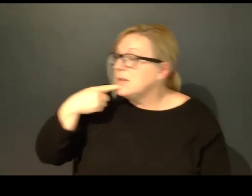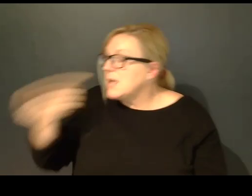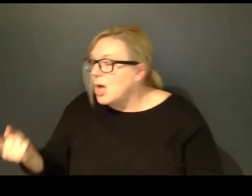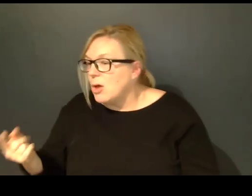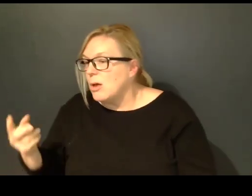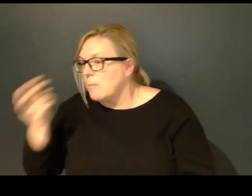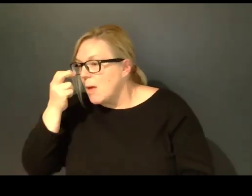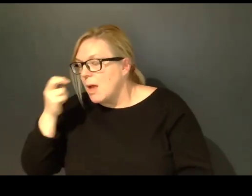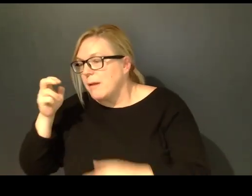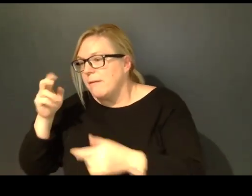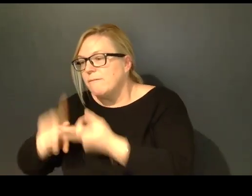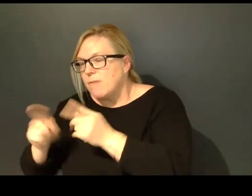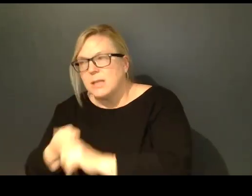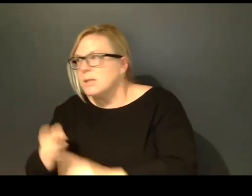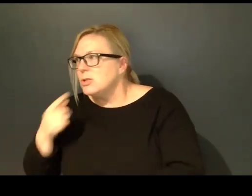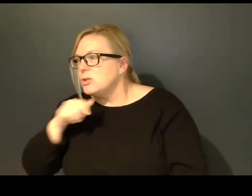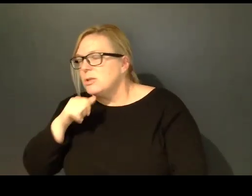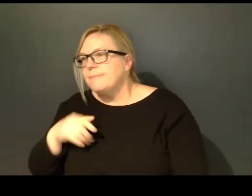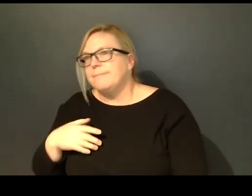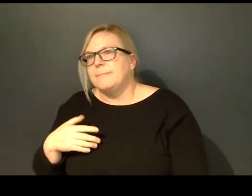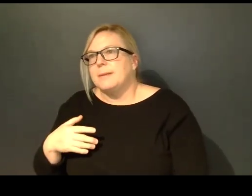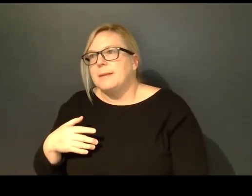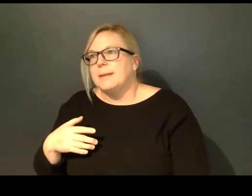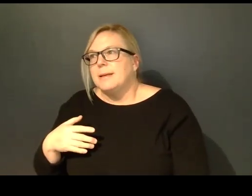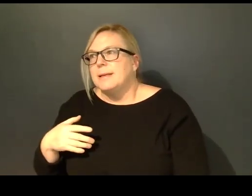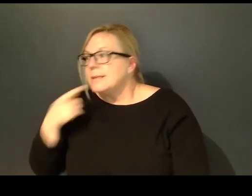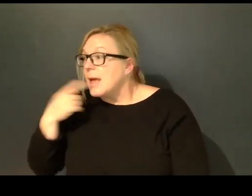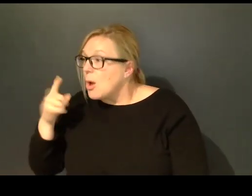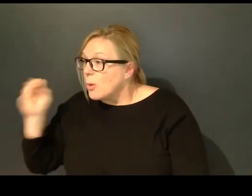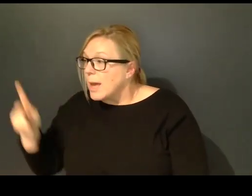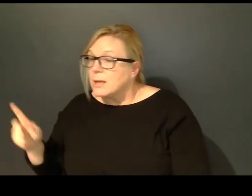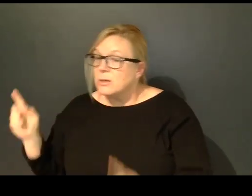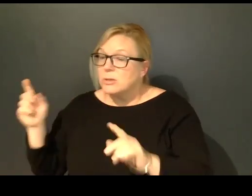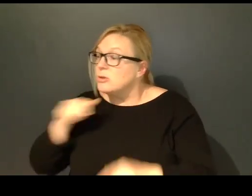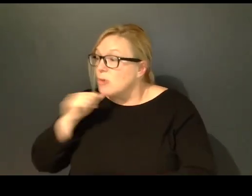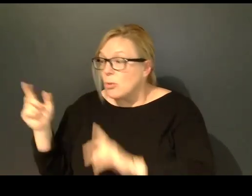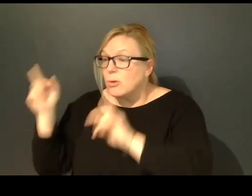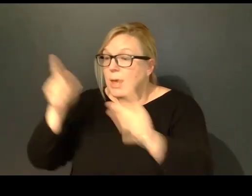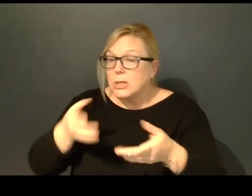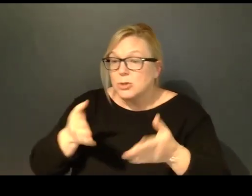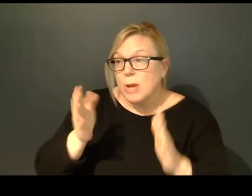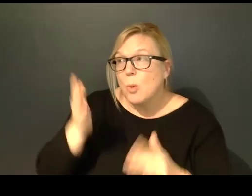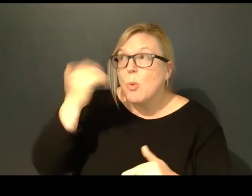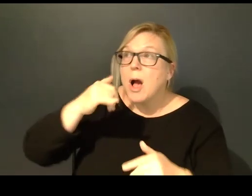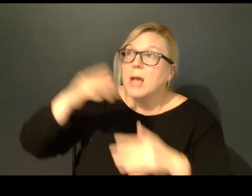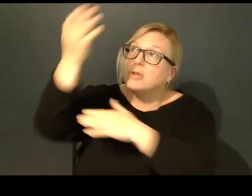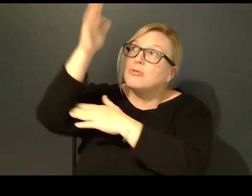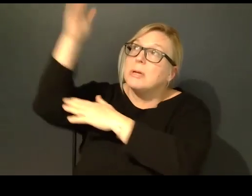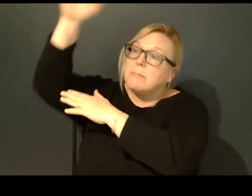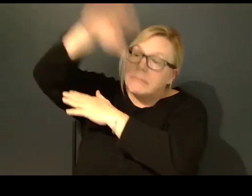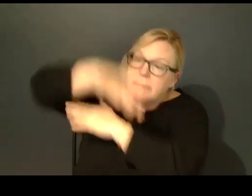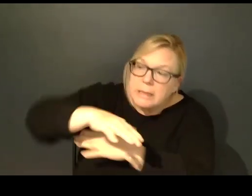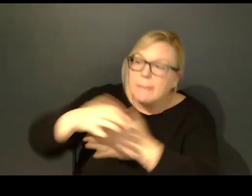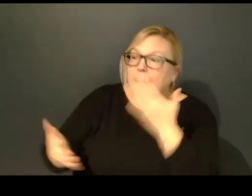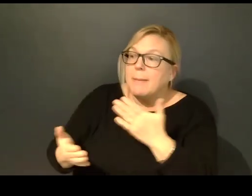who lives down the block, hey, don't go down this block. It's natural, but start to think on the accessibility side about the